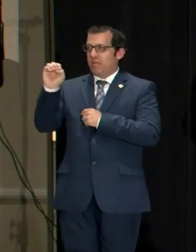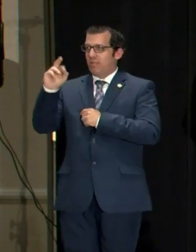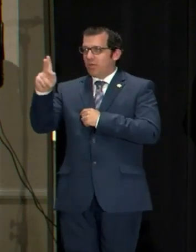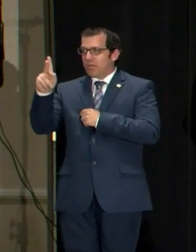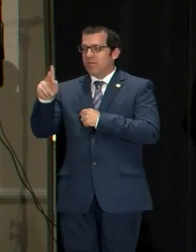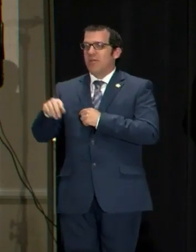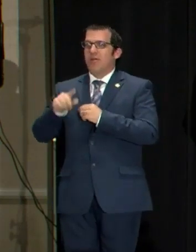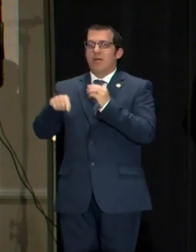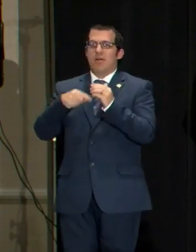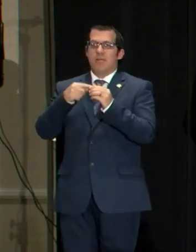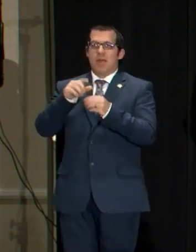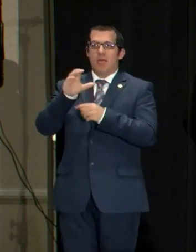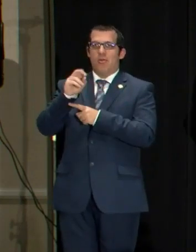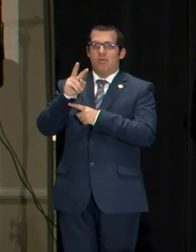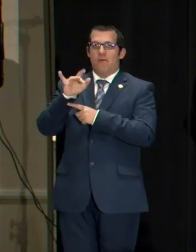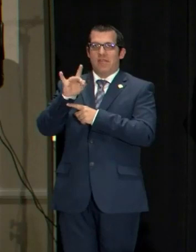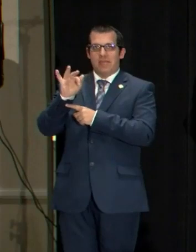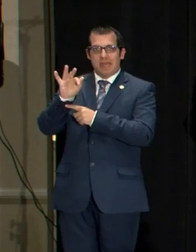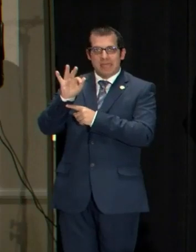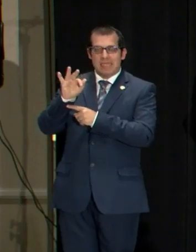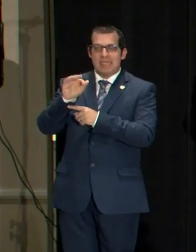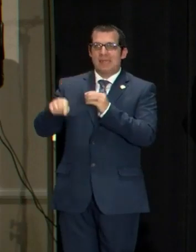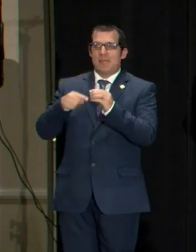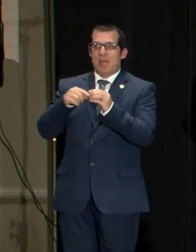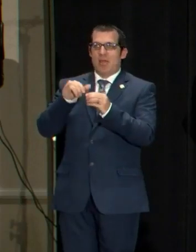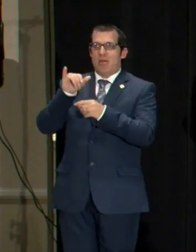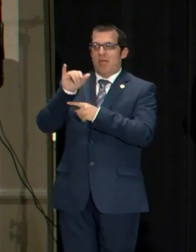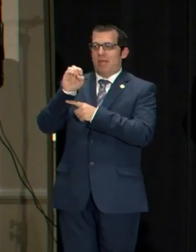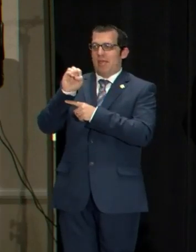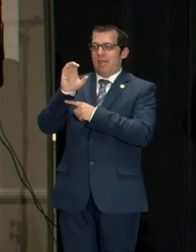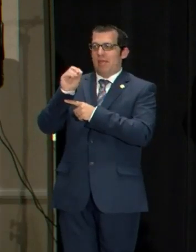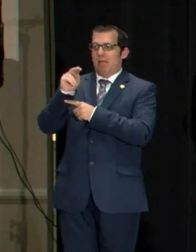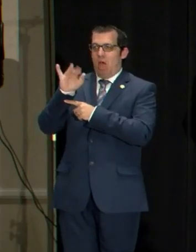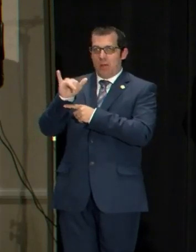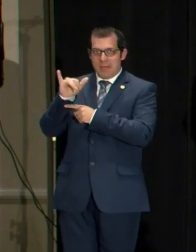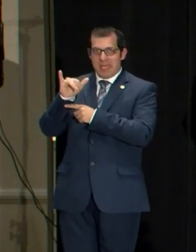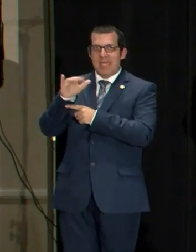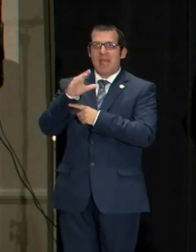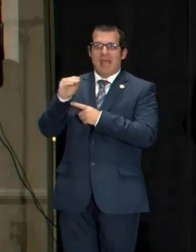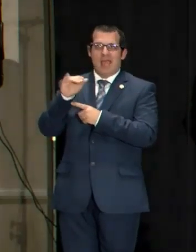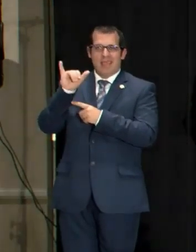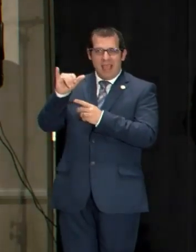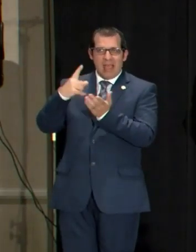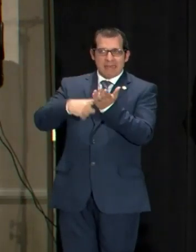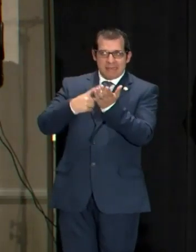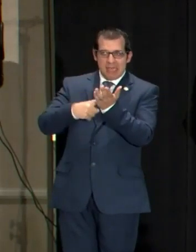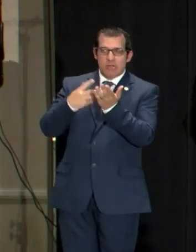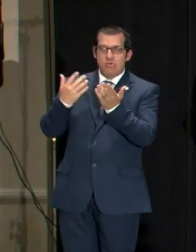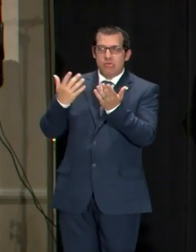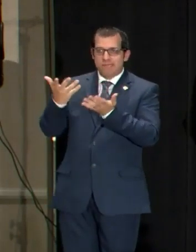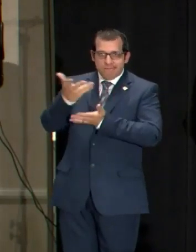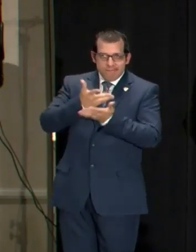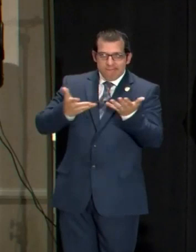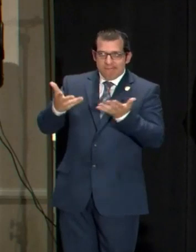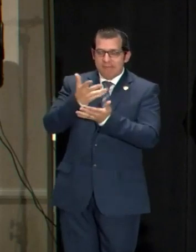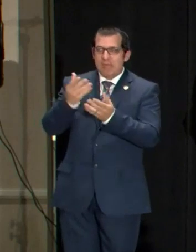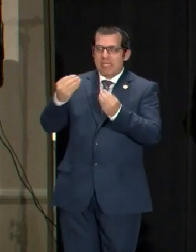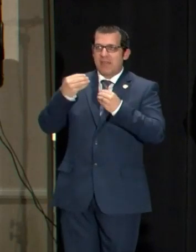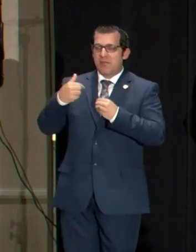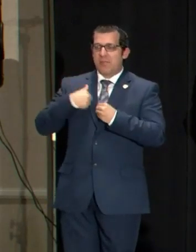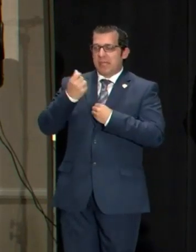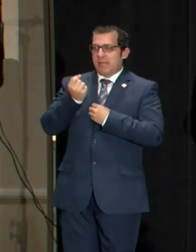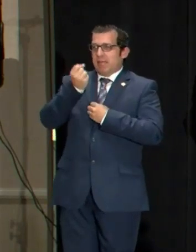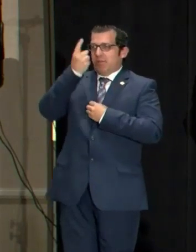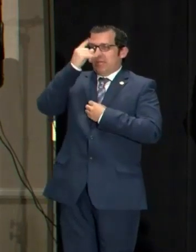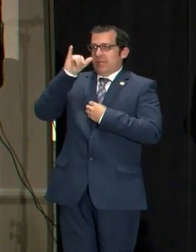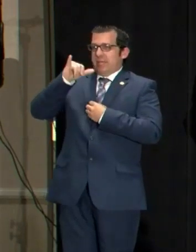Arkansas, about COVID-19, about the economy, and that kind of discussion gives me a lot of insights